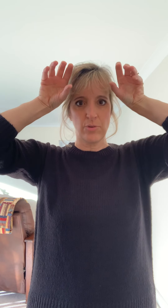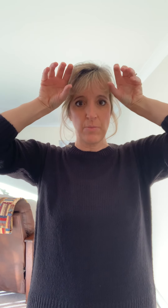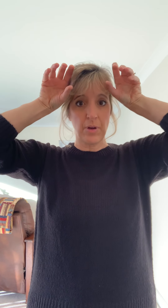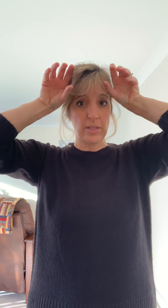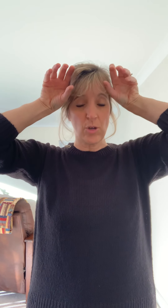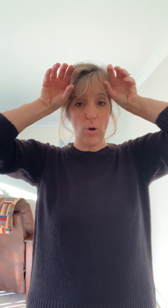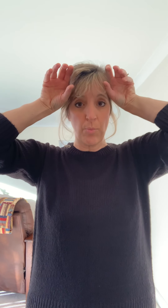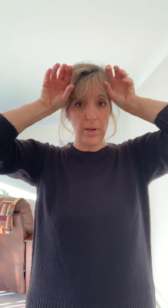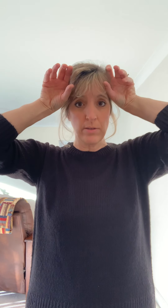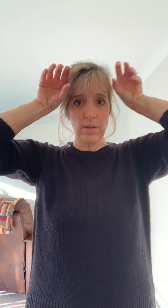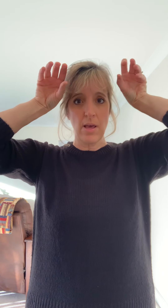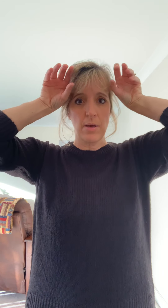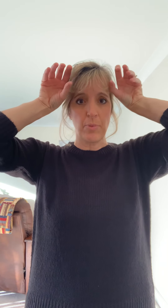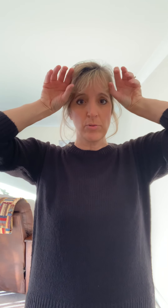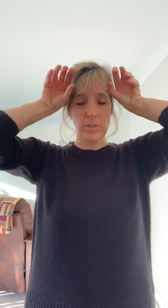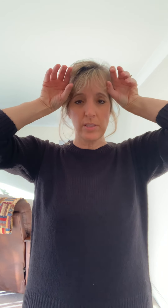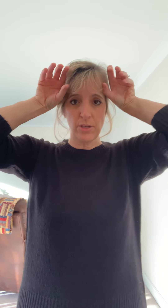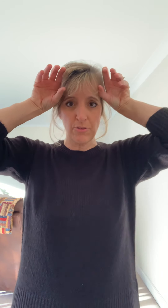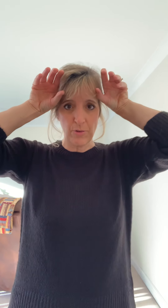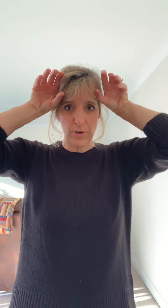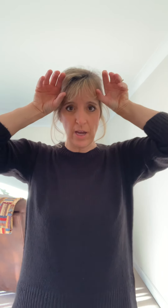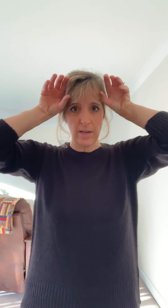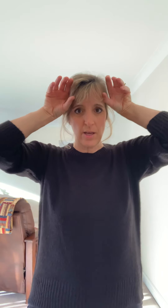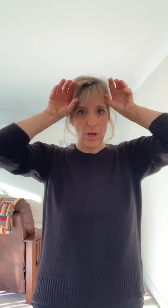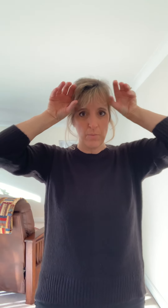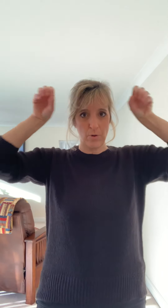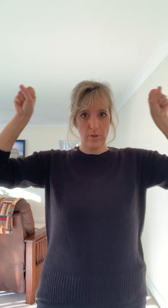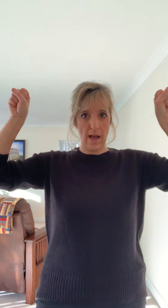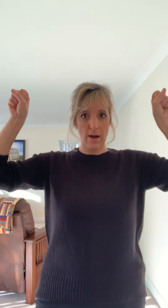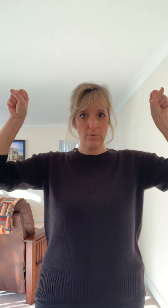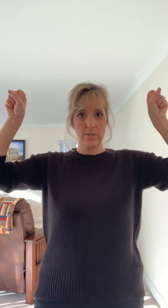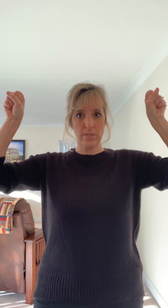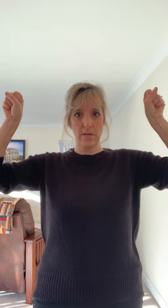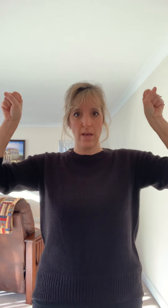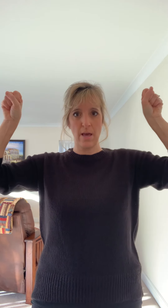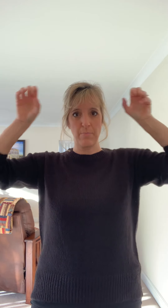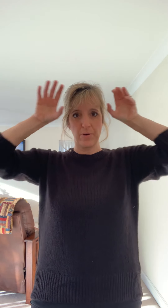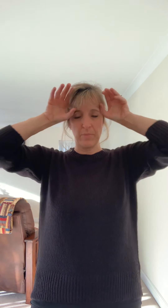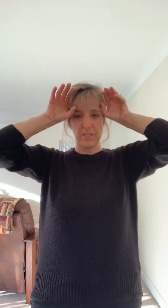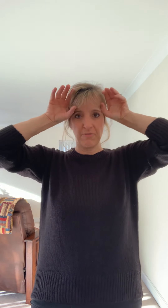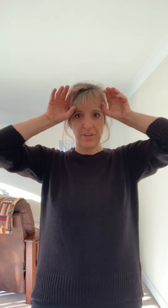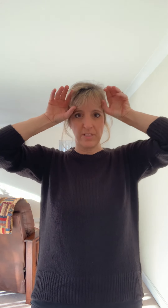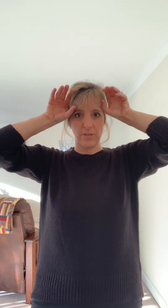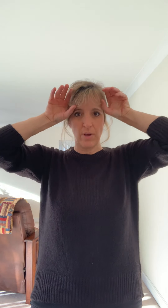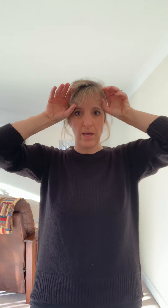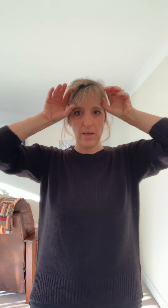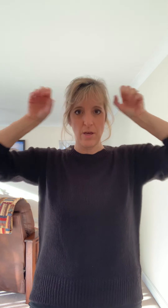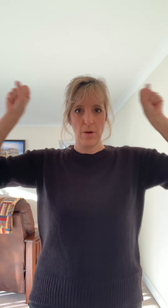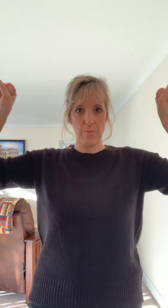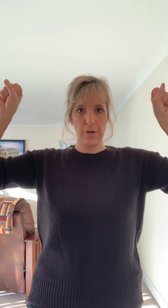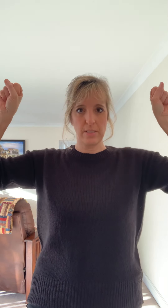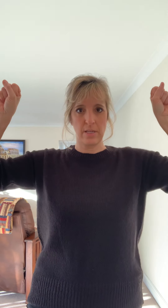your hands open, both sides of your forehead, pull out and put them into fists, okay?